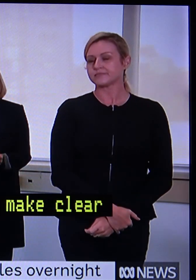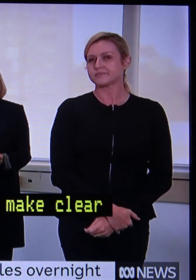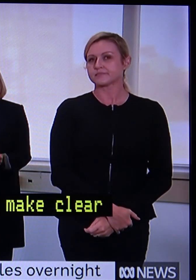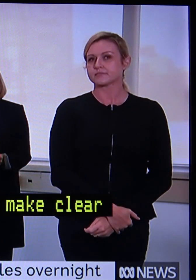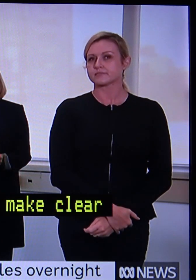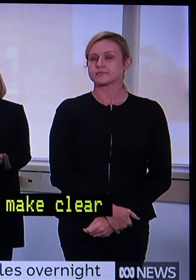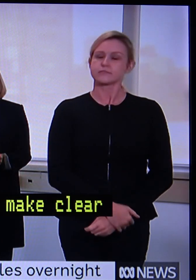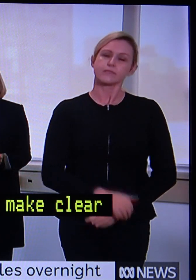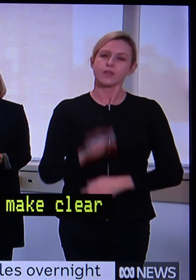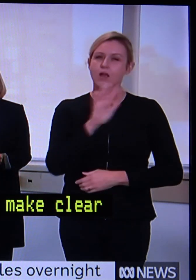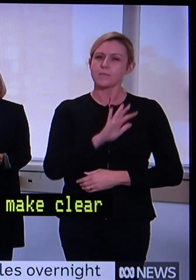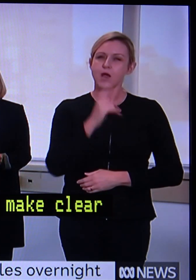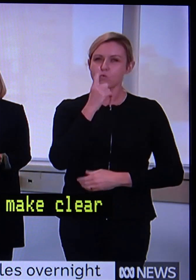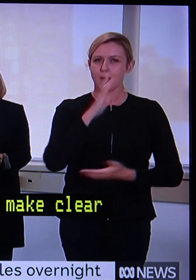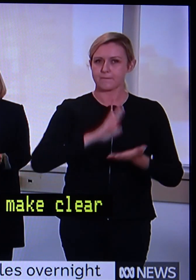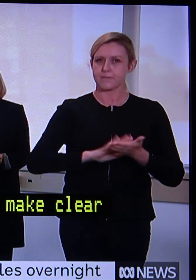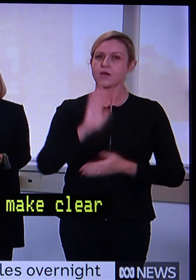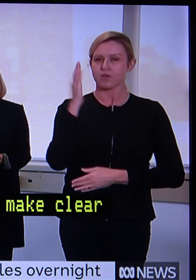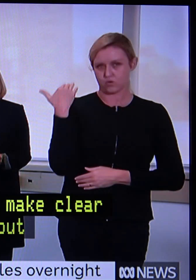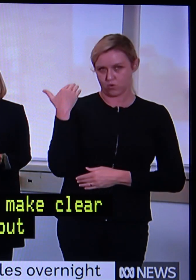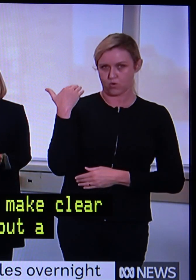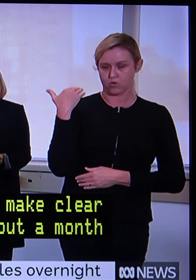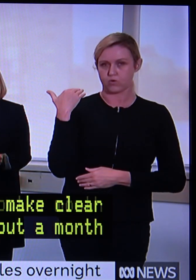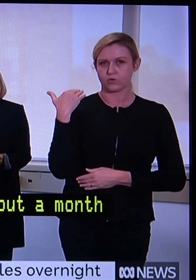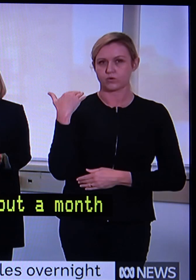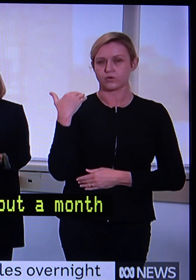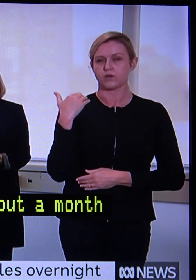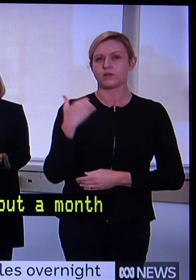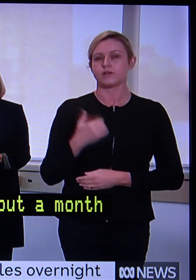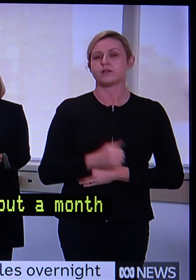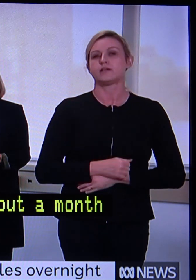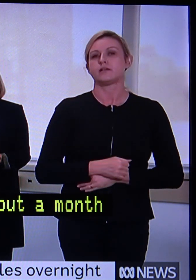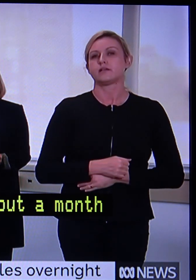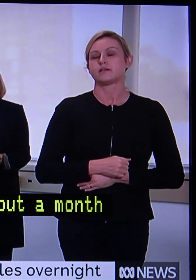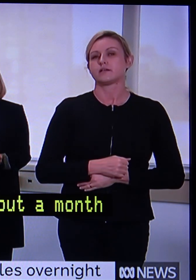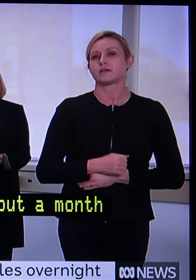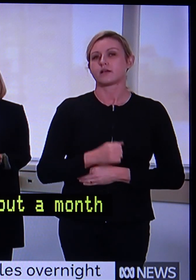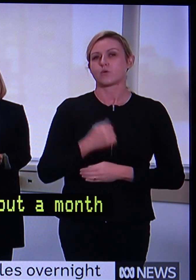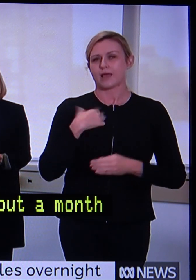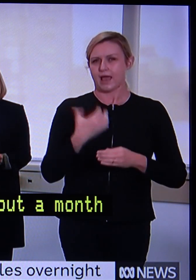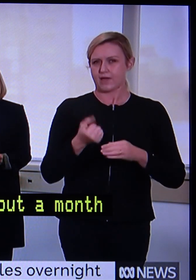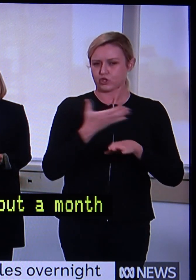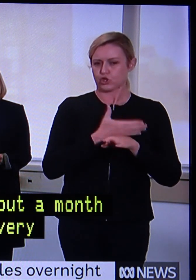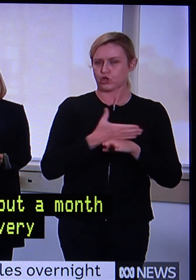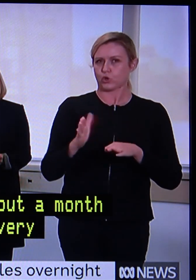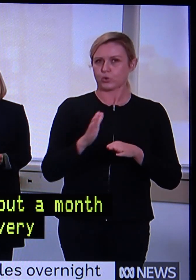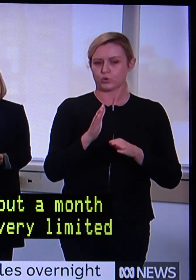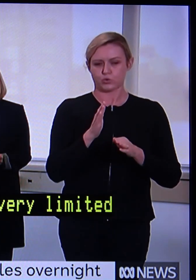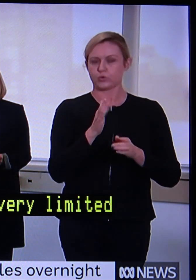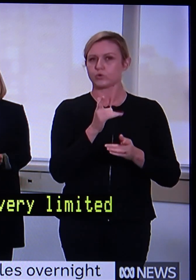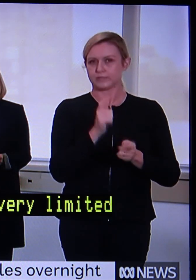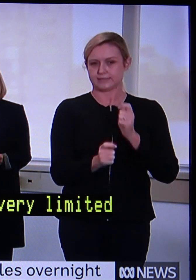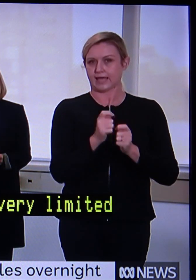about a month ago or so, we had very, very limited supplies of a new rapid